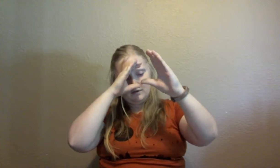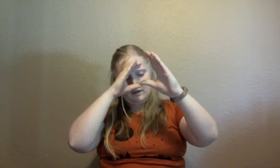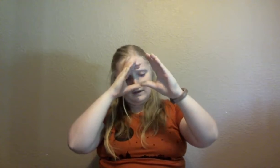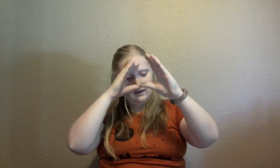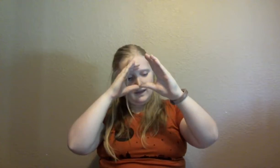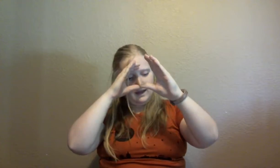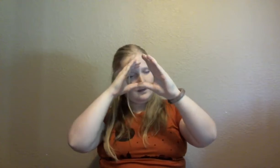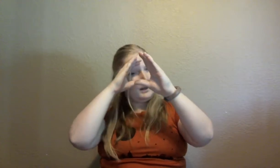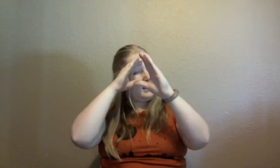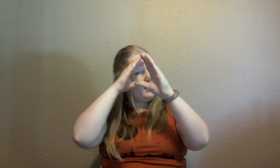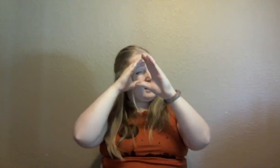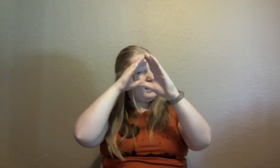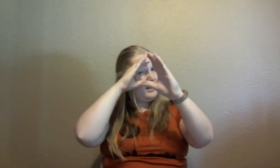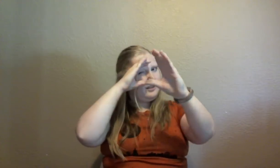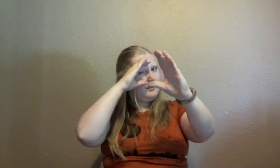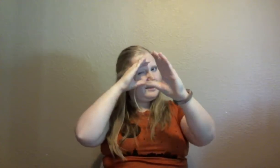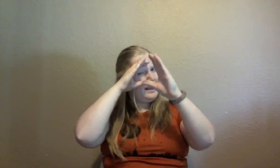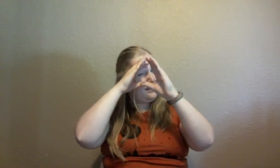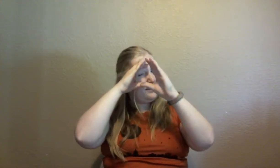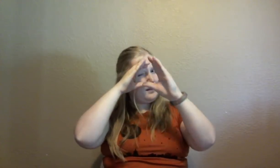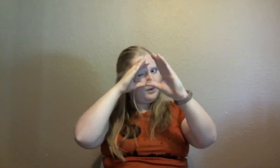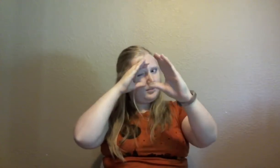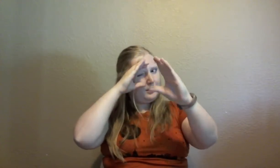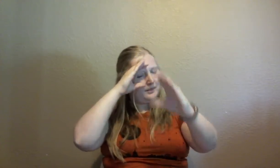just like that, like you're looking through a telescope.